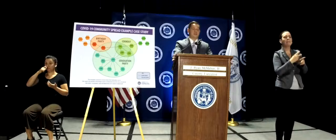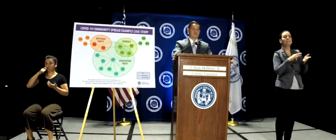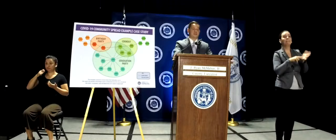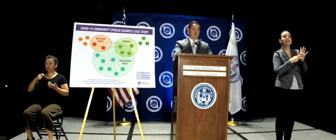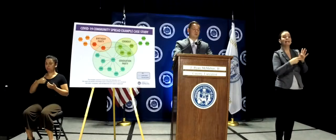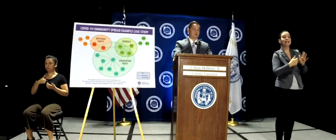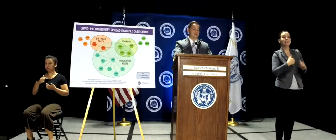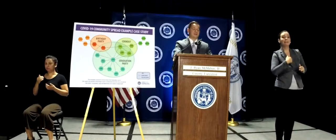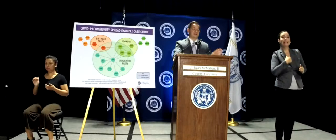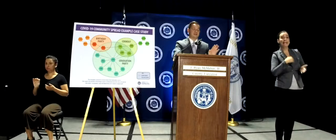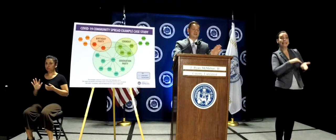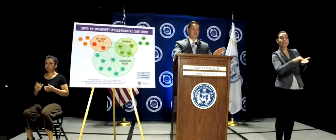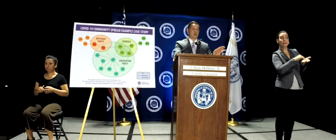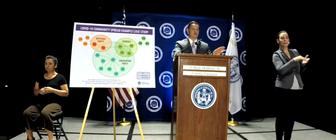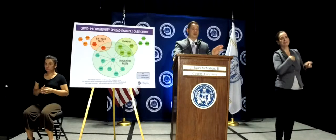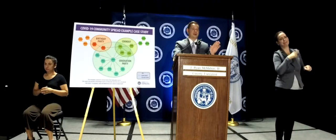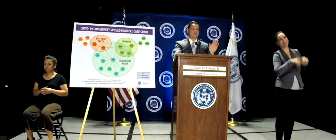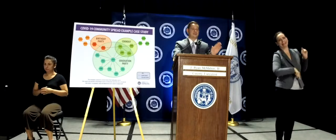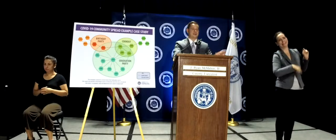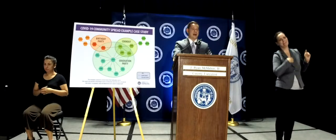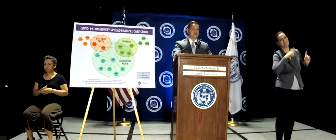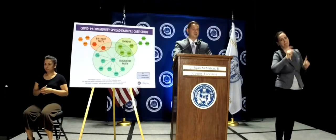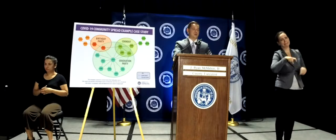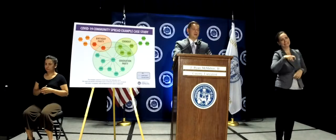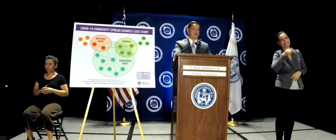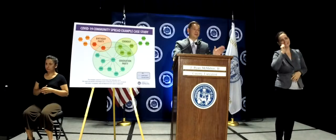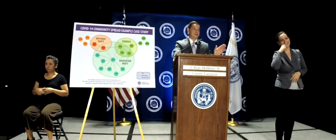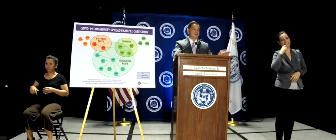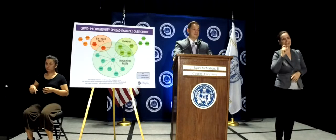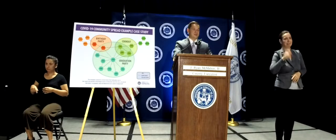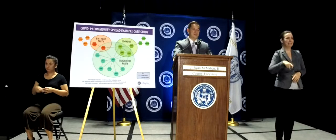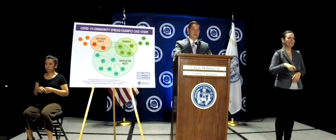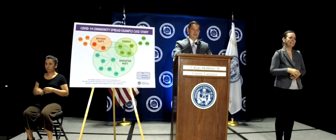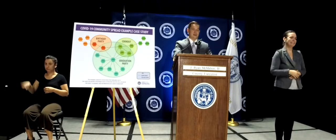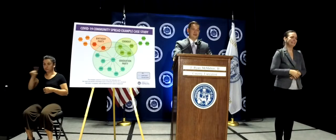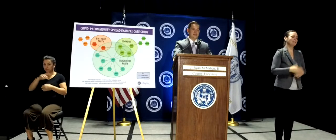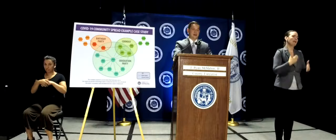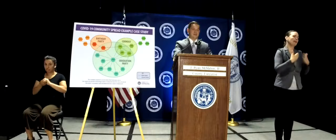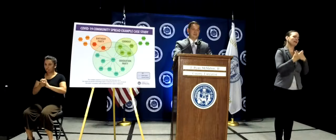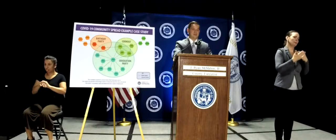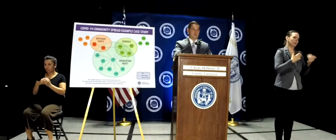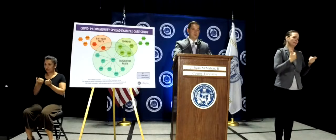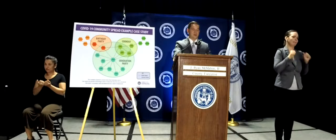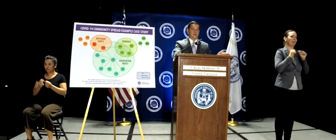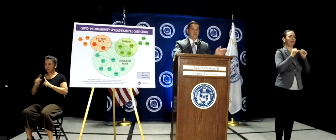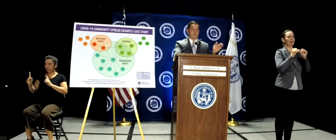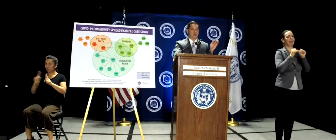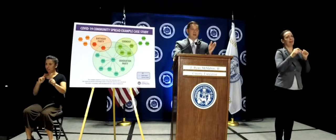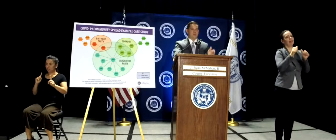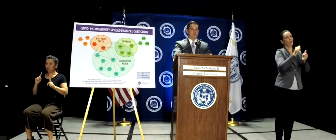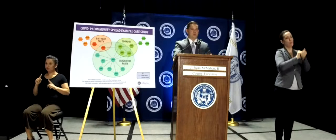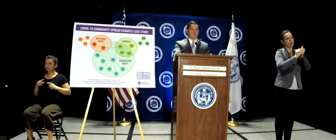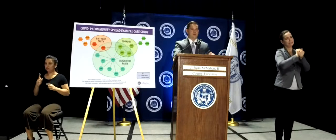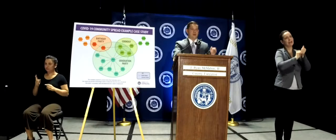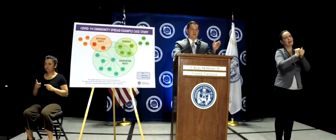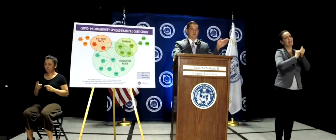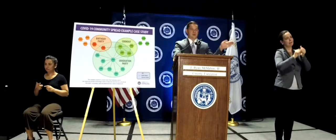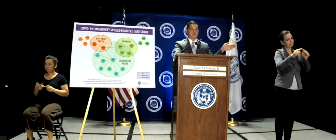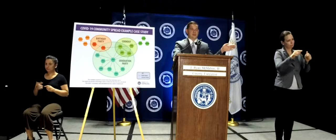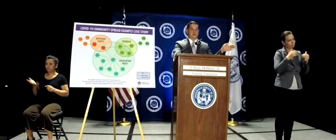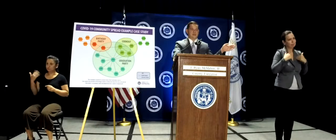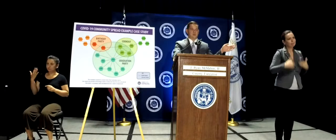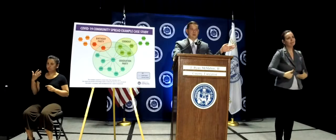But the nice thing is everybody can continue to wash your hands, hygiene well. I tease everybody. Remember in April